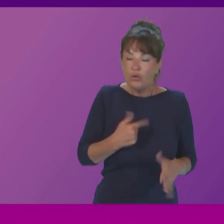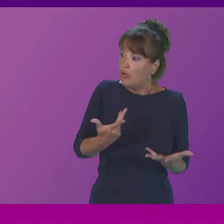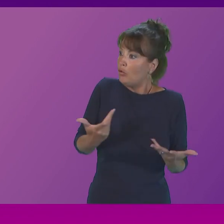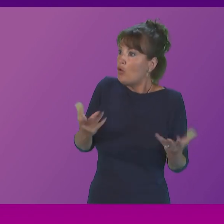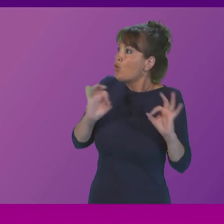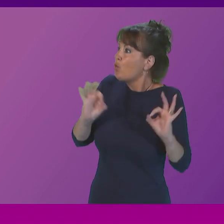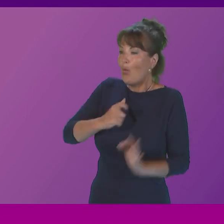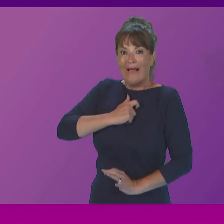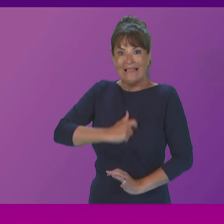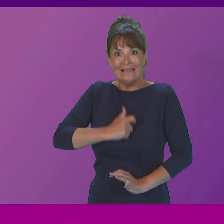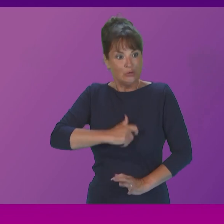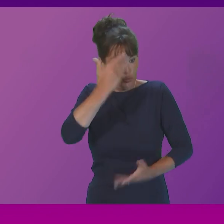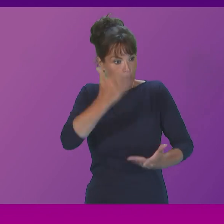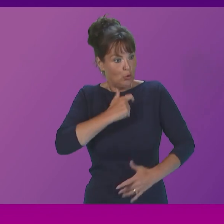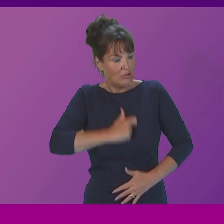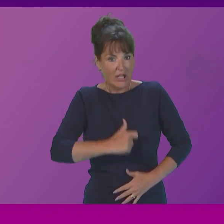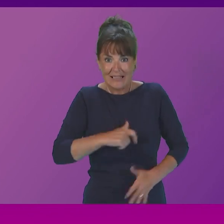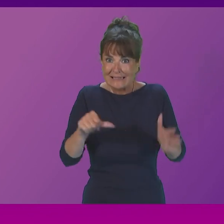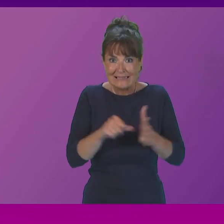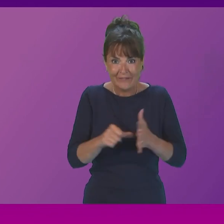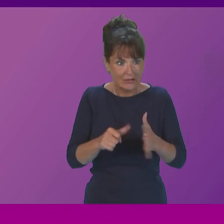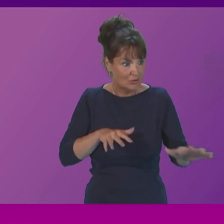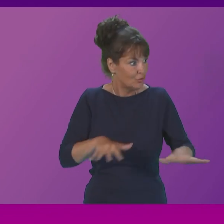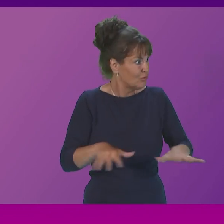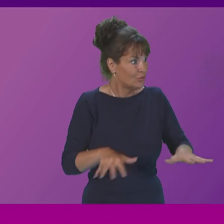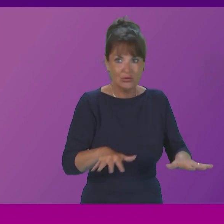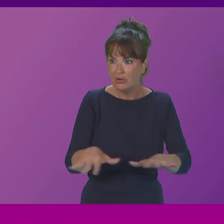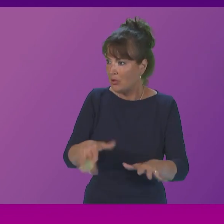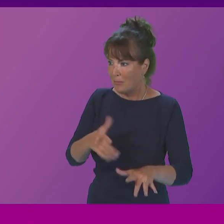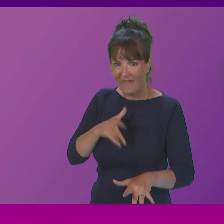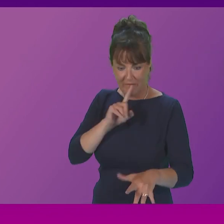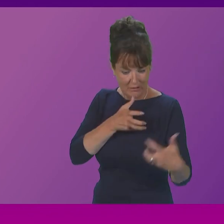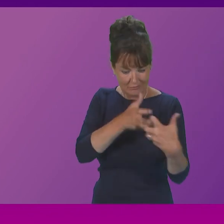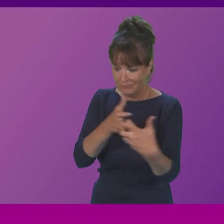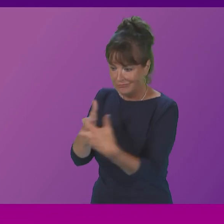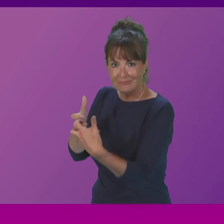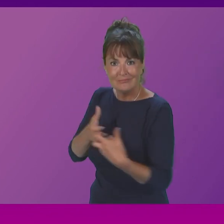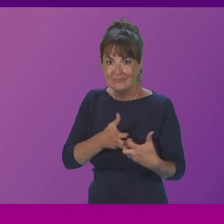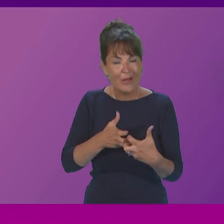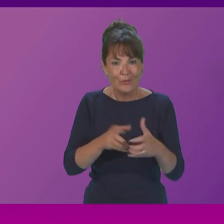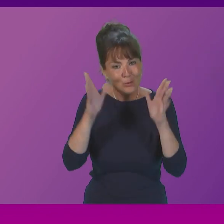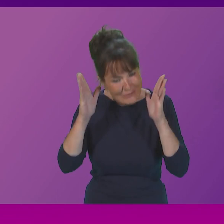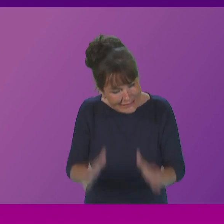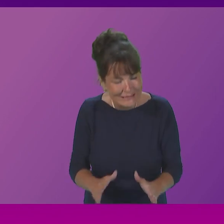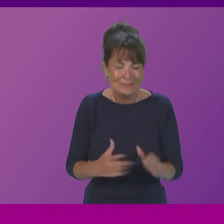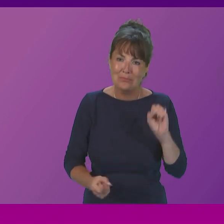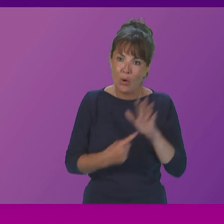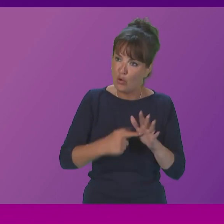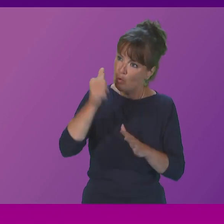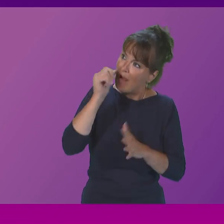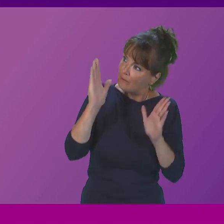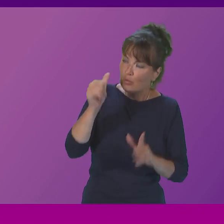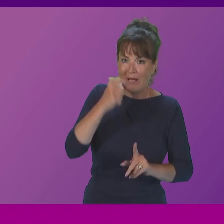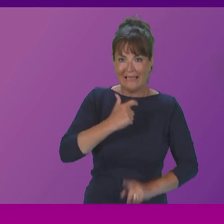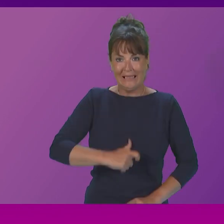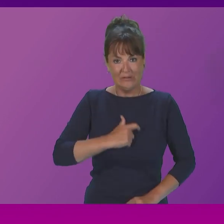sounds fantastic, but it's actually very difficult because you don't fit in. And it's really important that